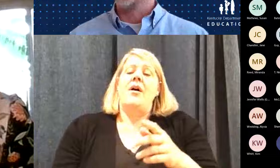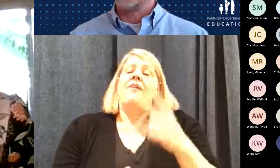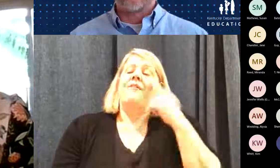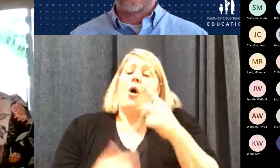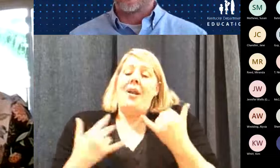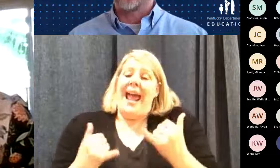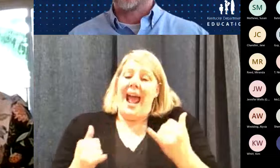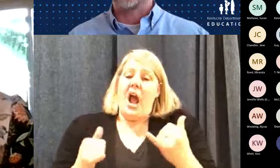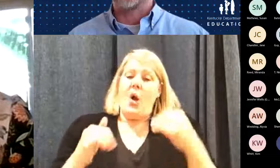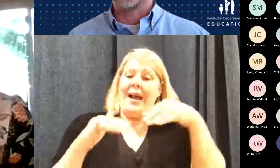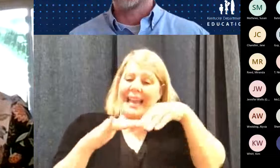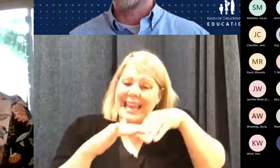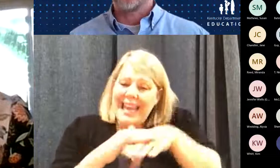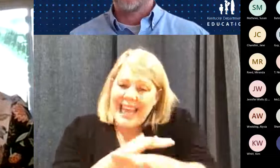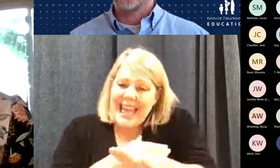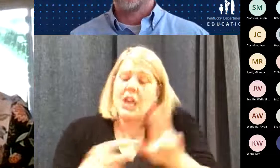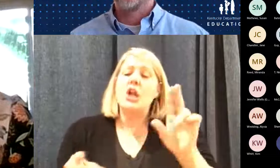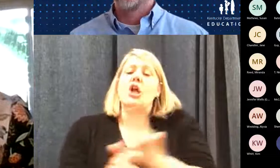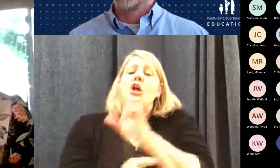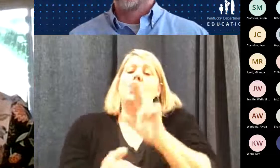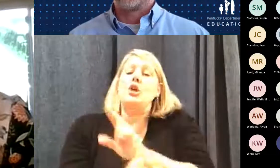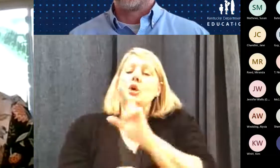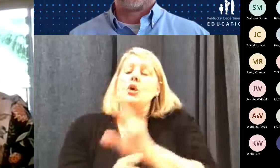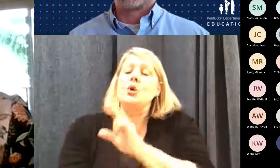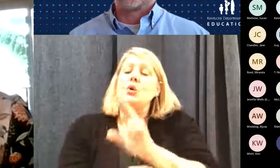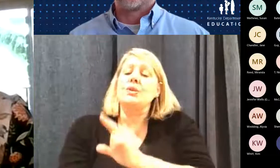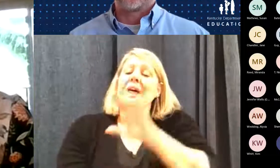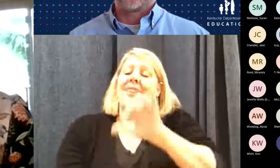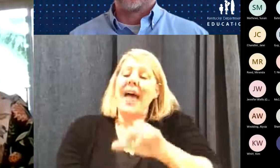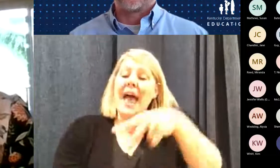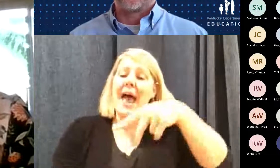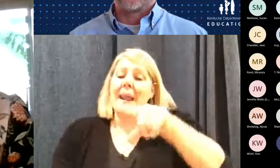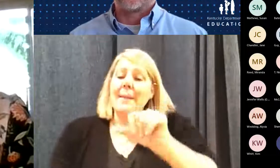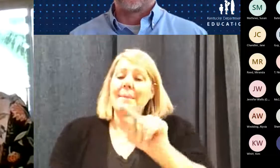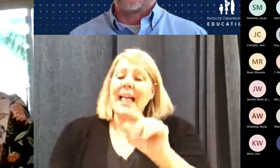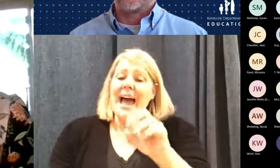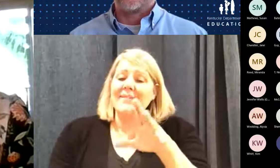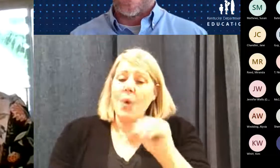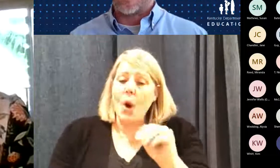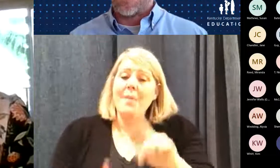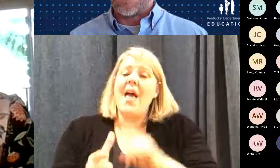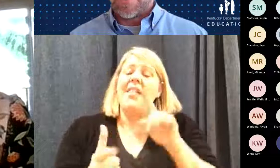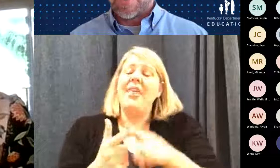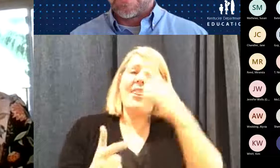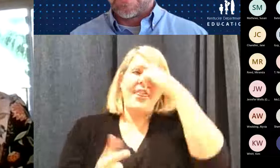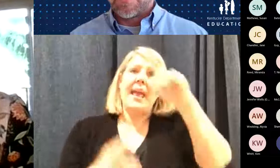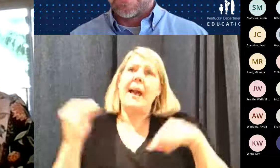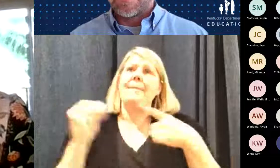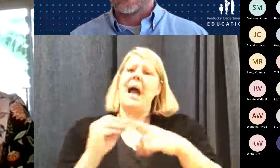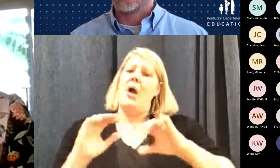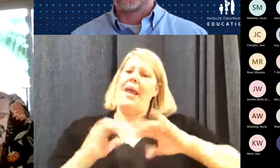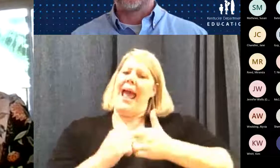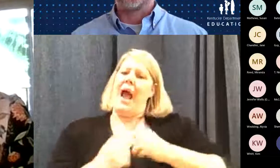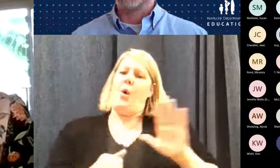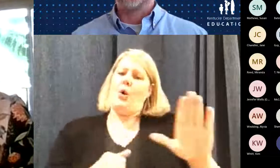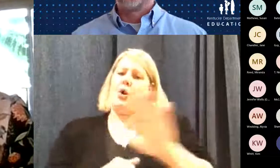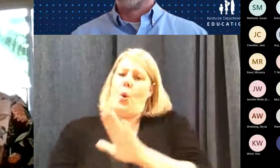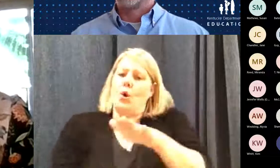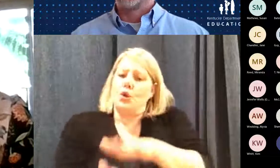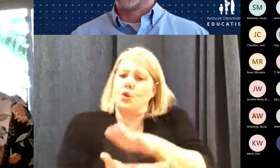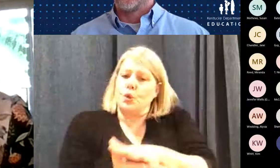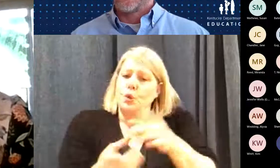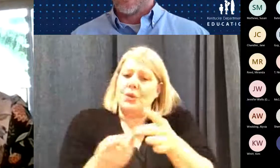about and using the resource and thinking about how the school districts you work with in your region might use this. And so